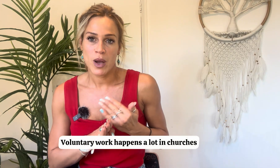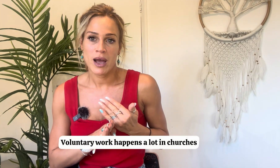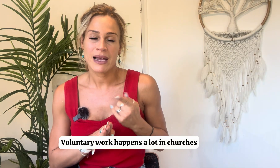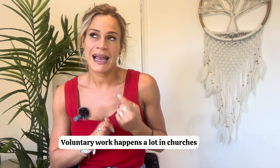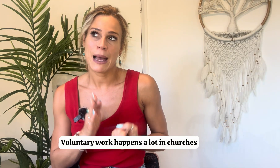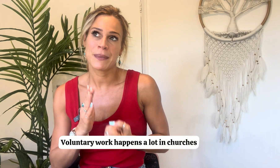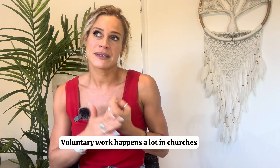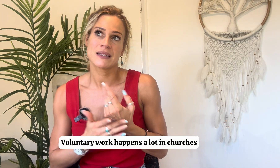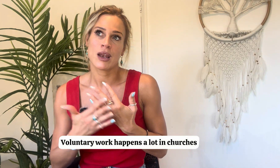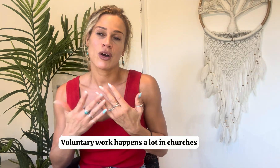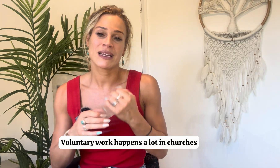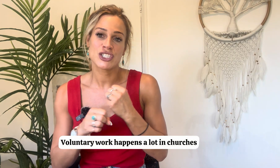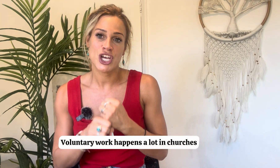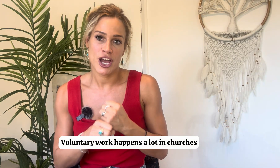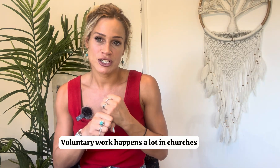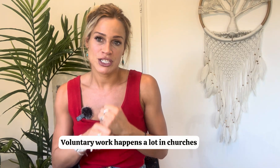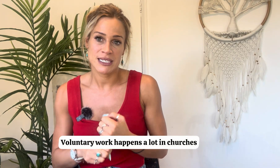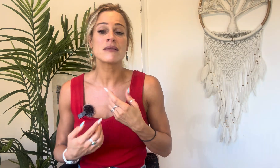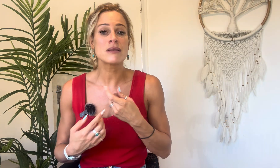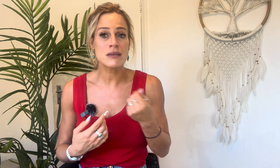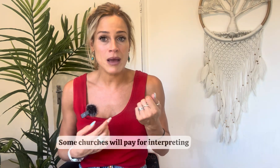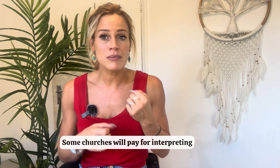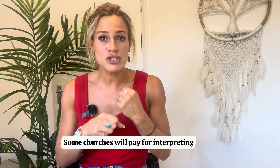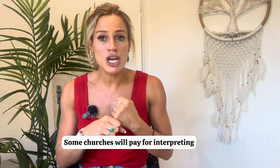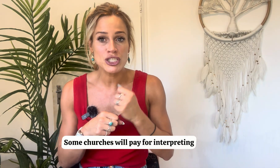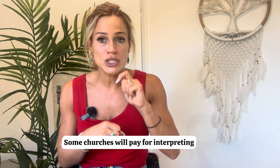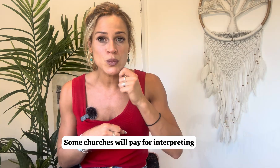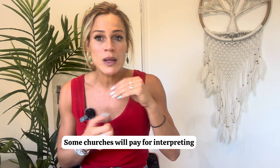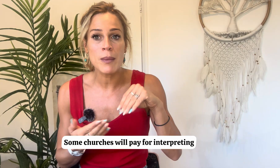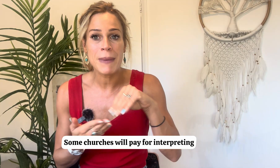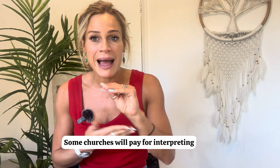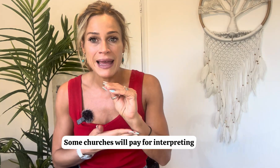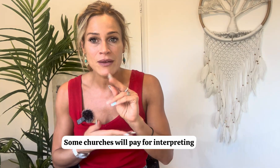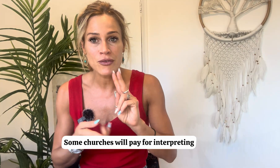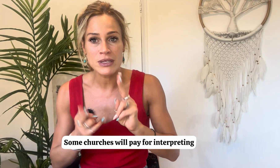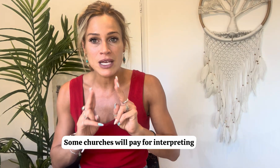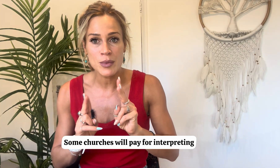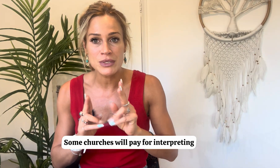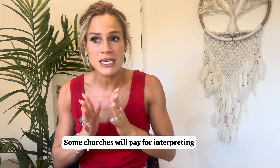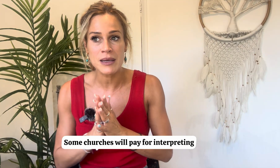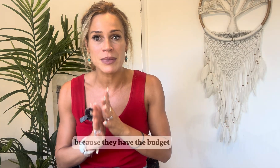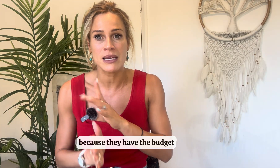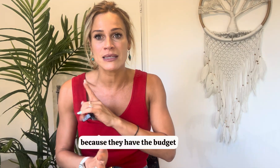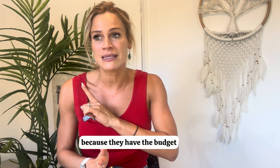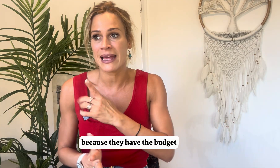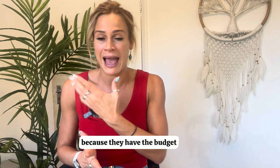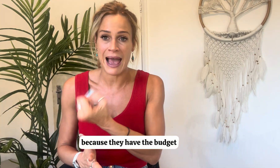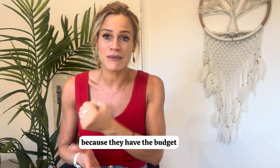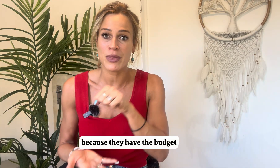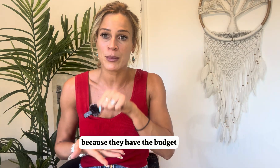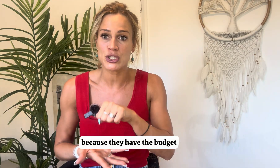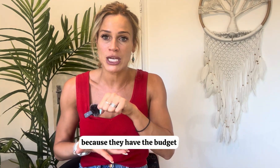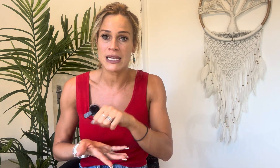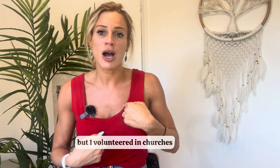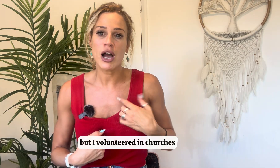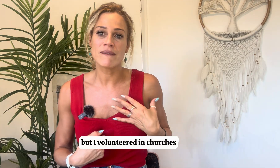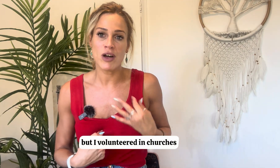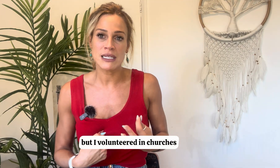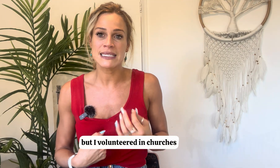work happens a lot in churches. Some churches will pay for interpreting because they have the budget, but I volunteered